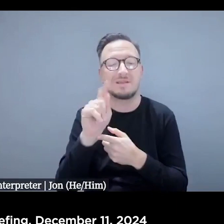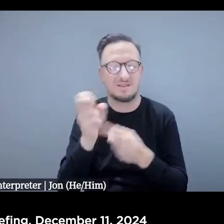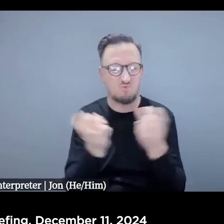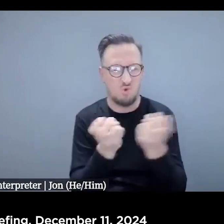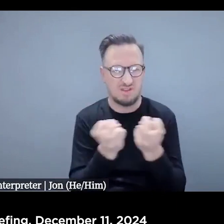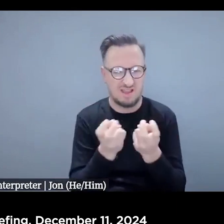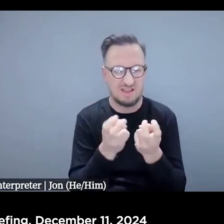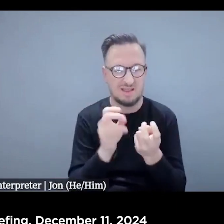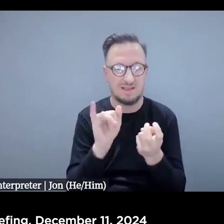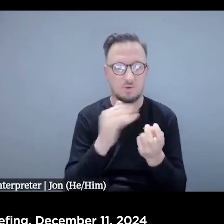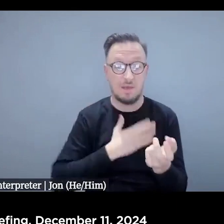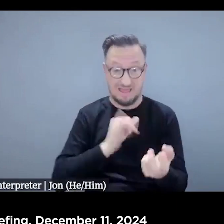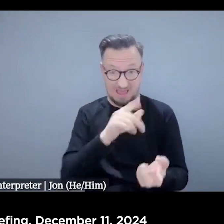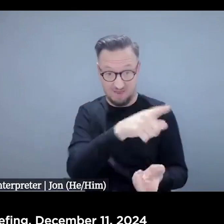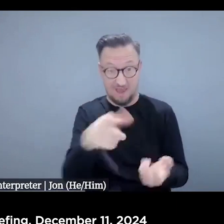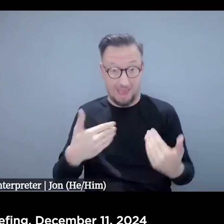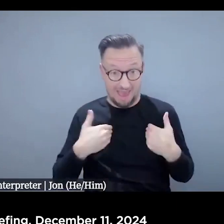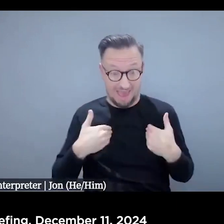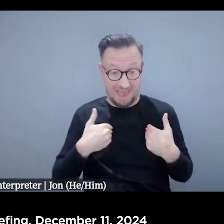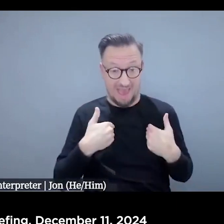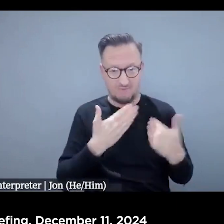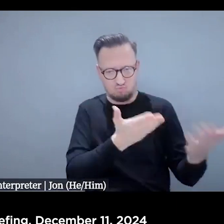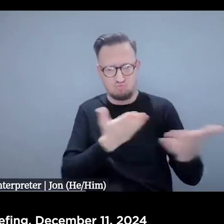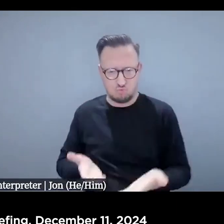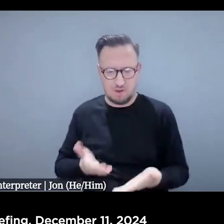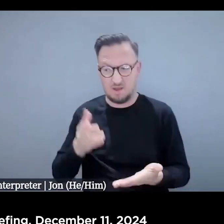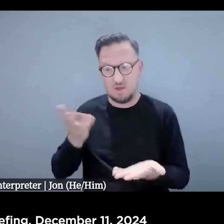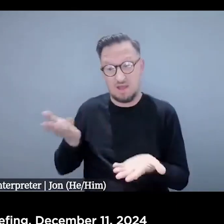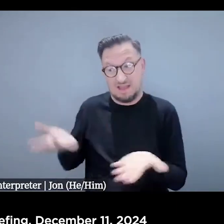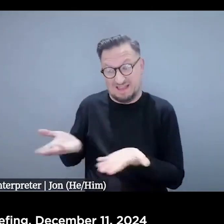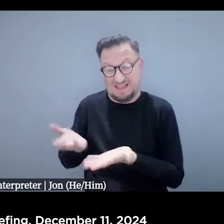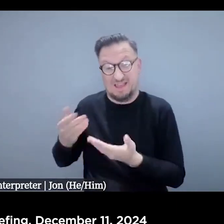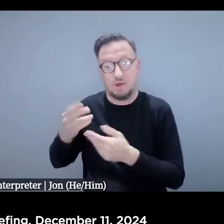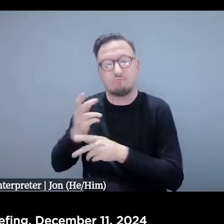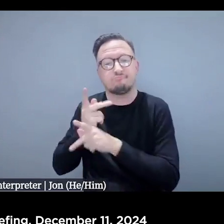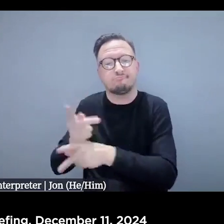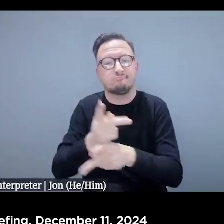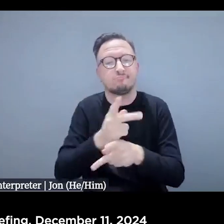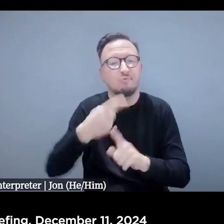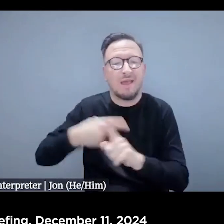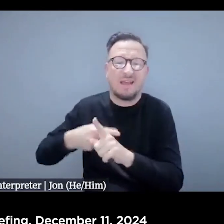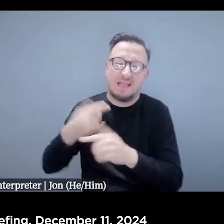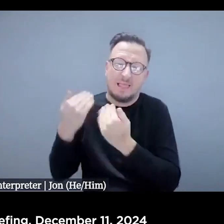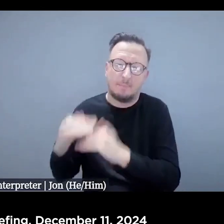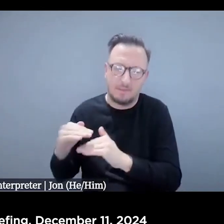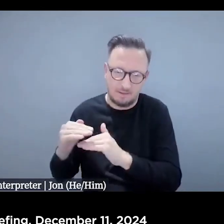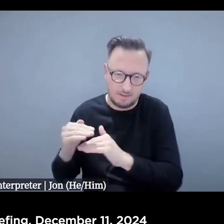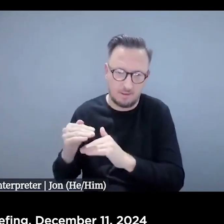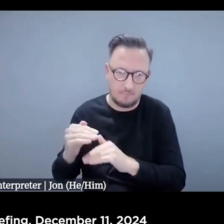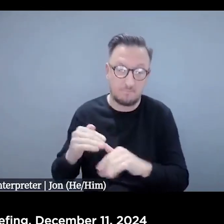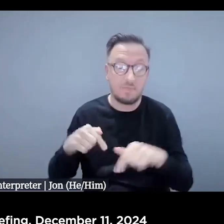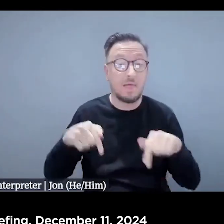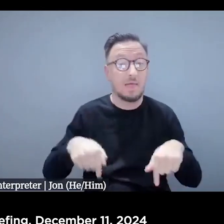will be limited availability of skates for rent on a first come, first serve basis. This is a